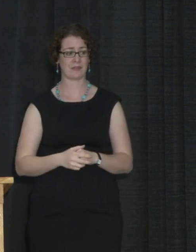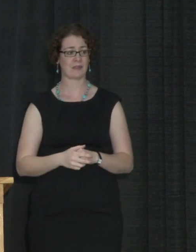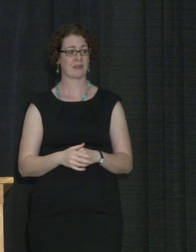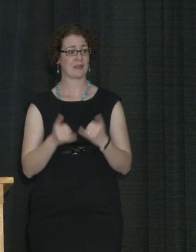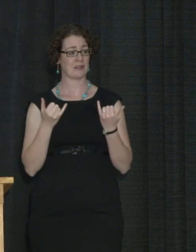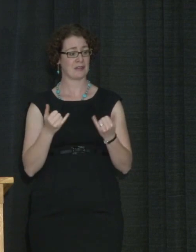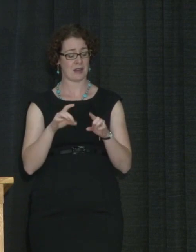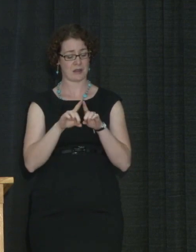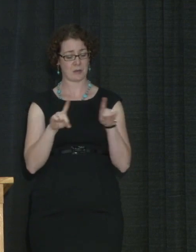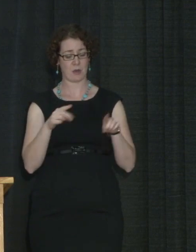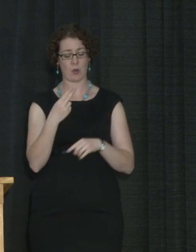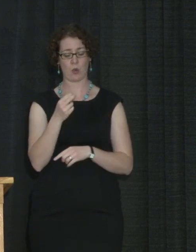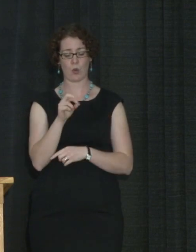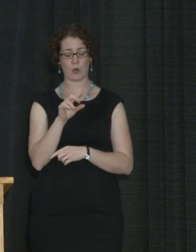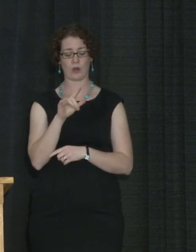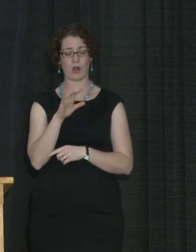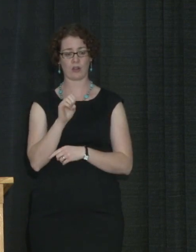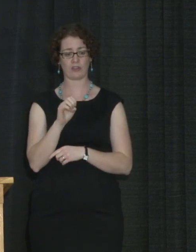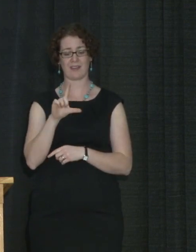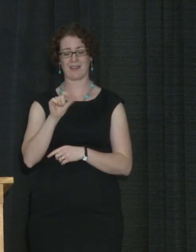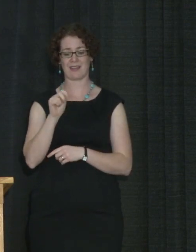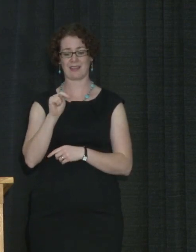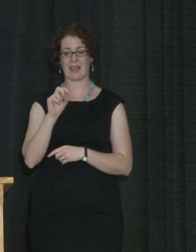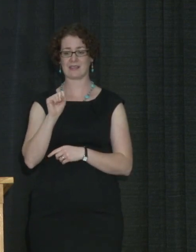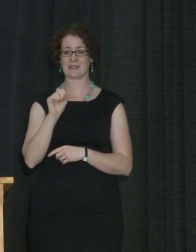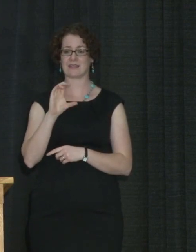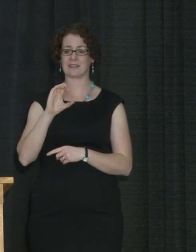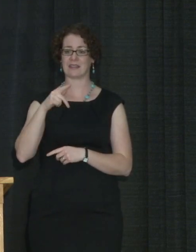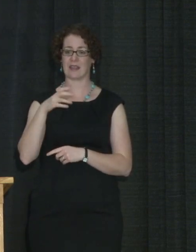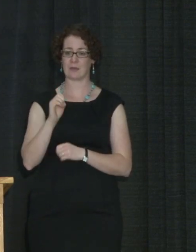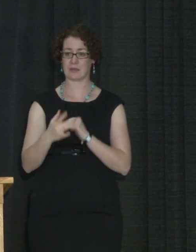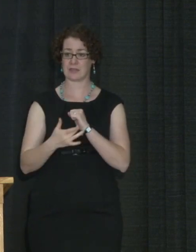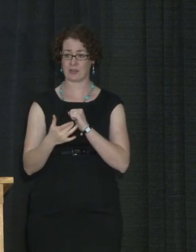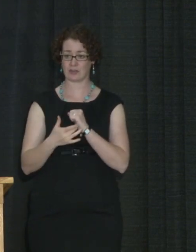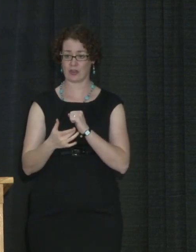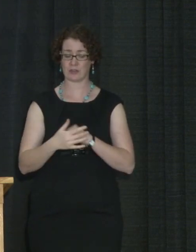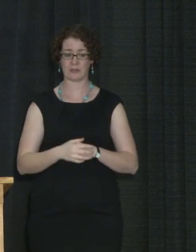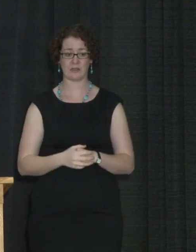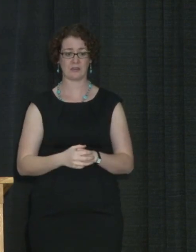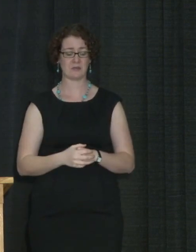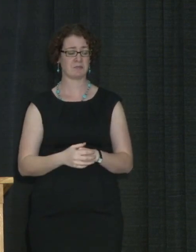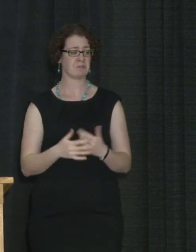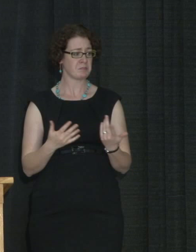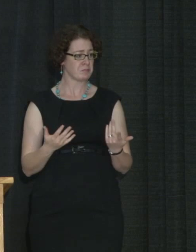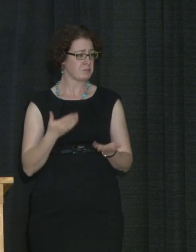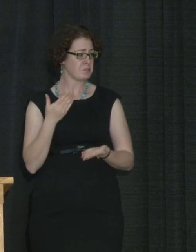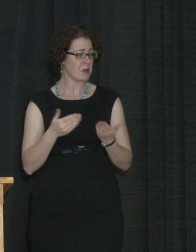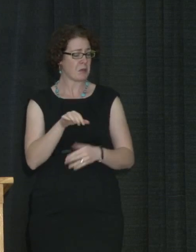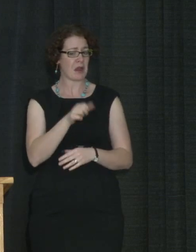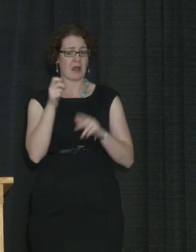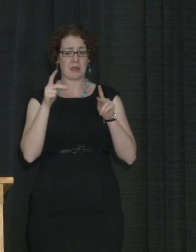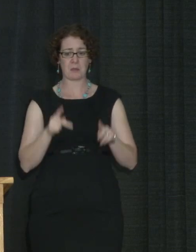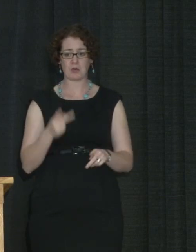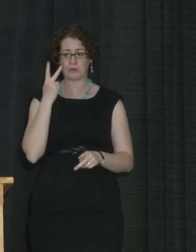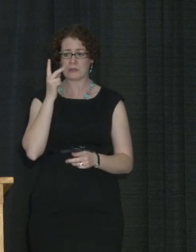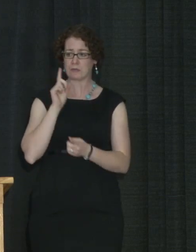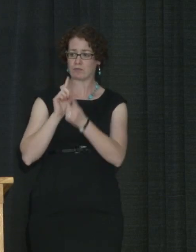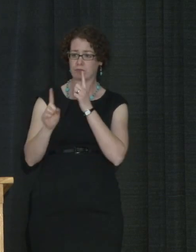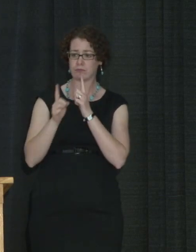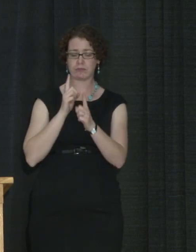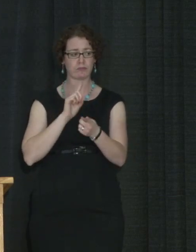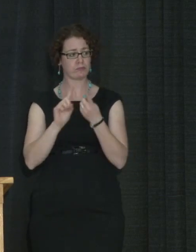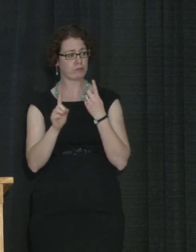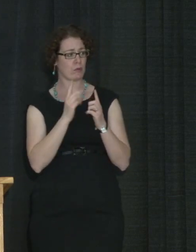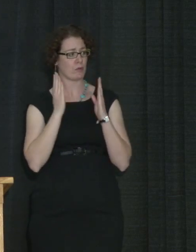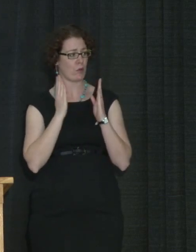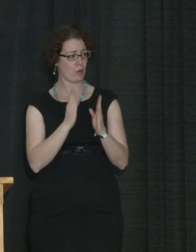receiving my diploma in Horticulture and Landscape Technology. I'm likely just another face that you've seen walking through these halls of